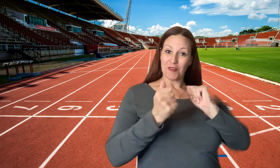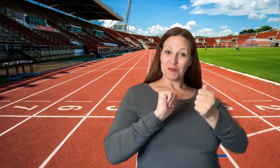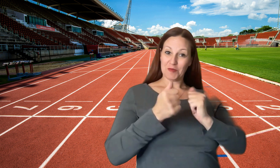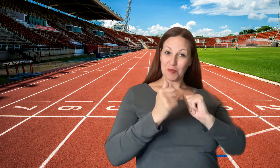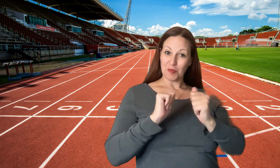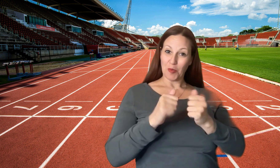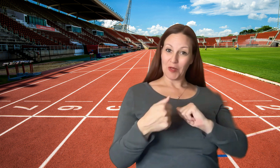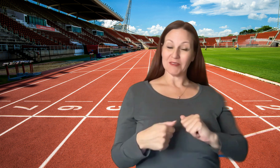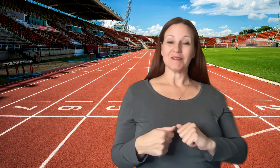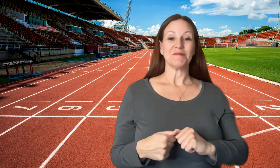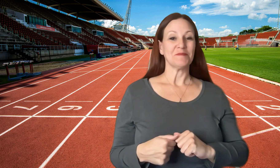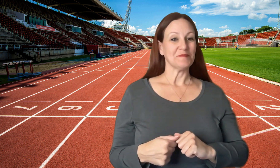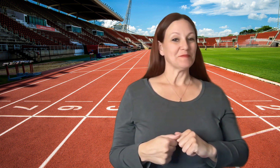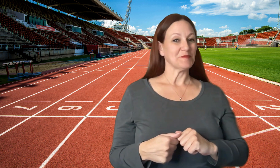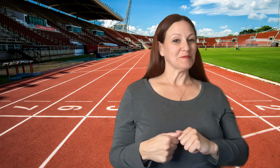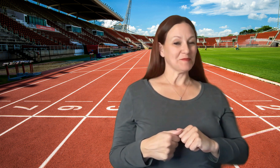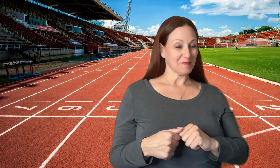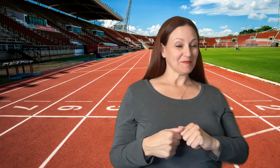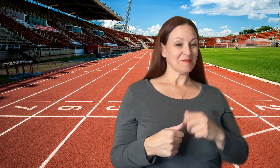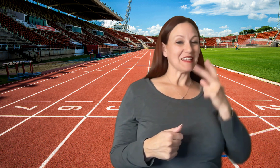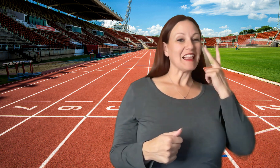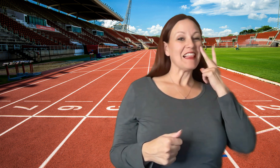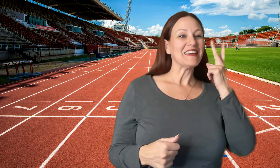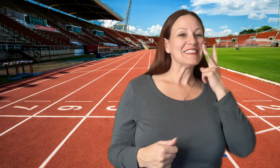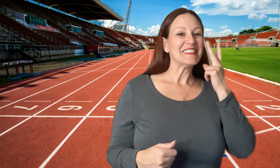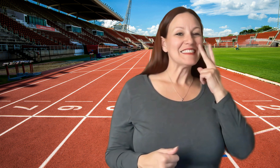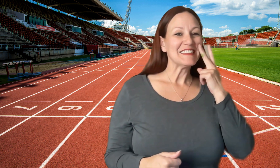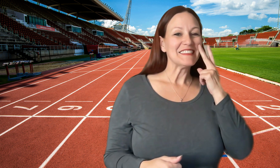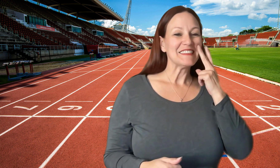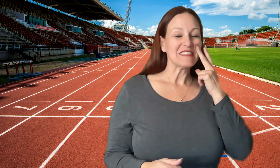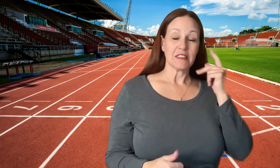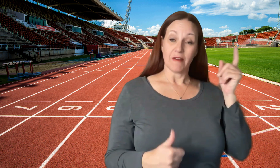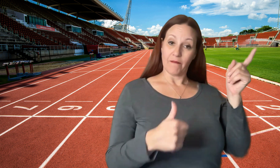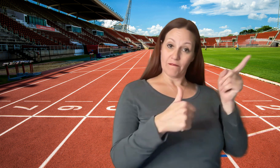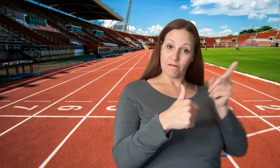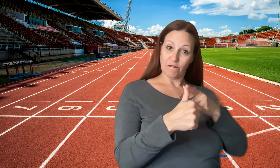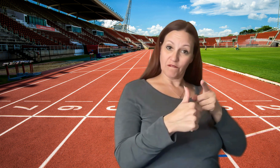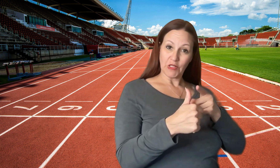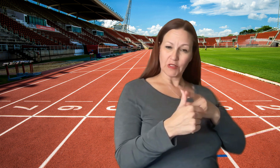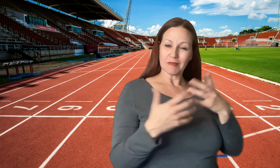the sports? Let's see. First,